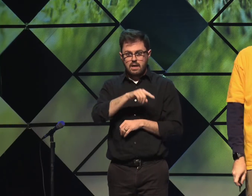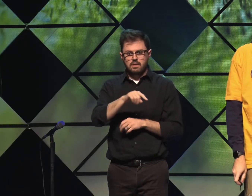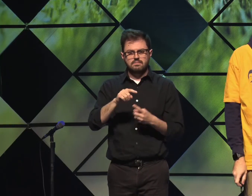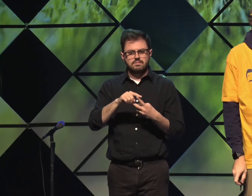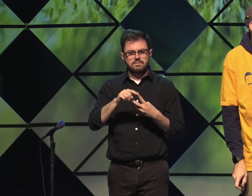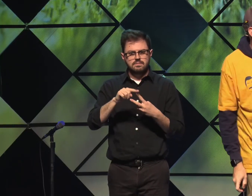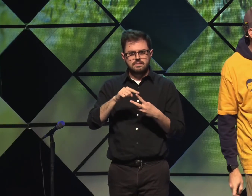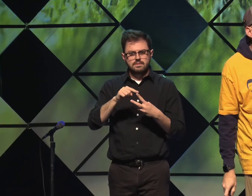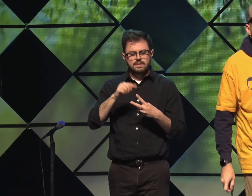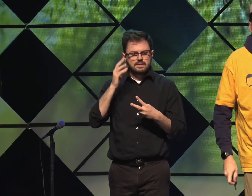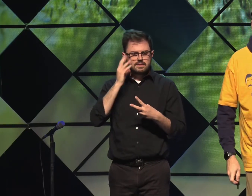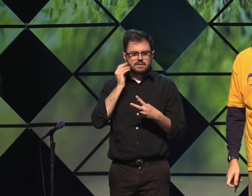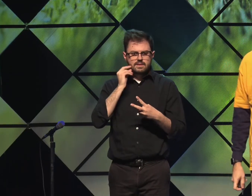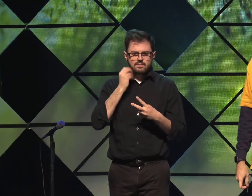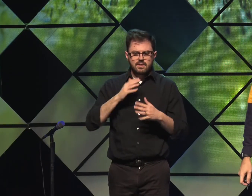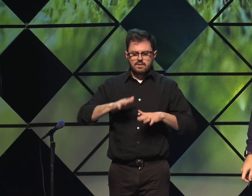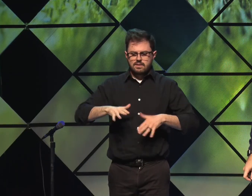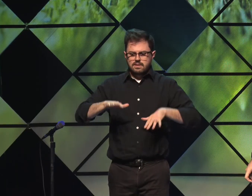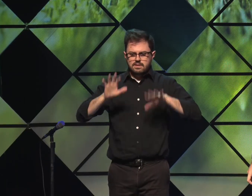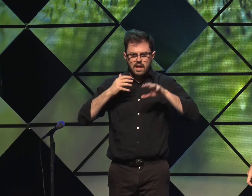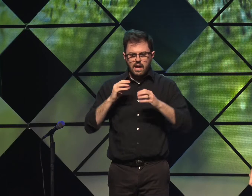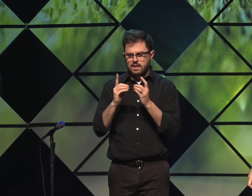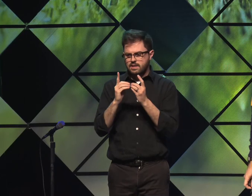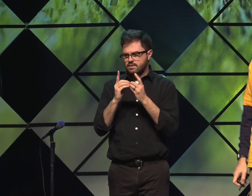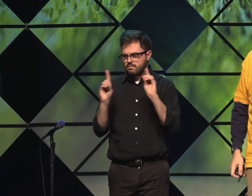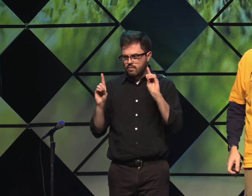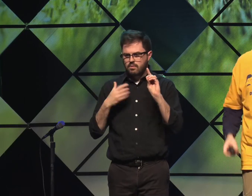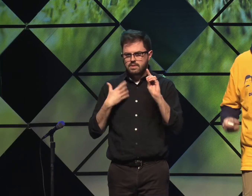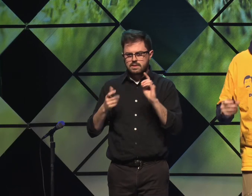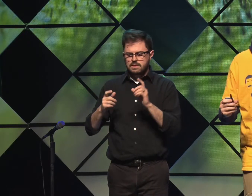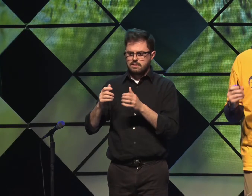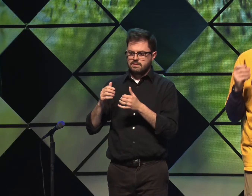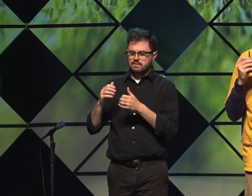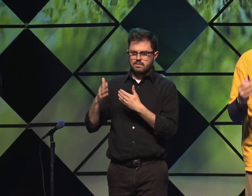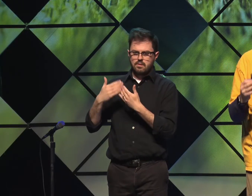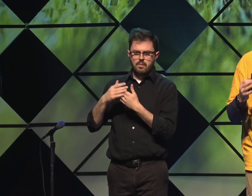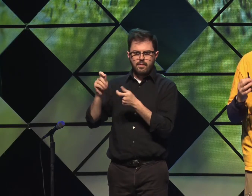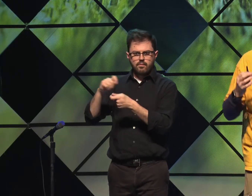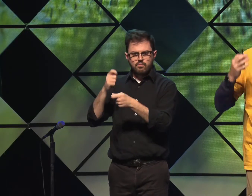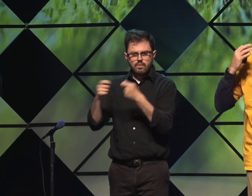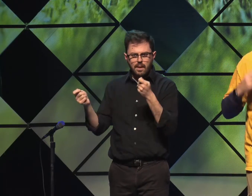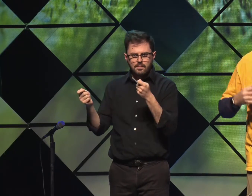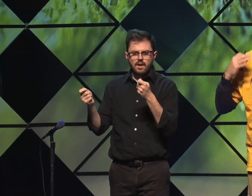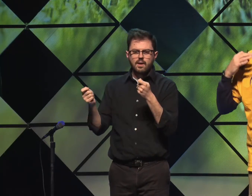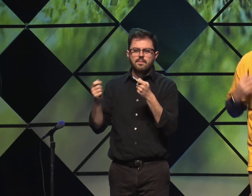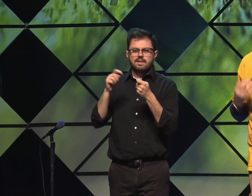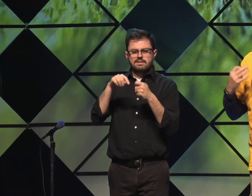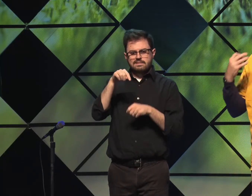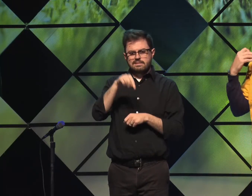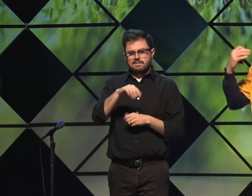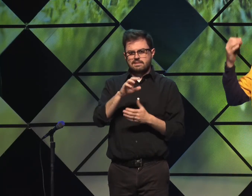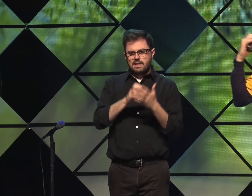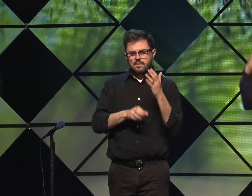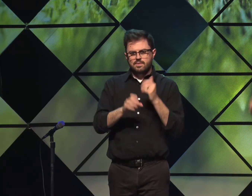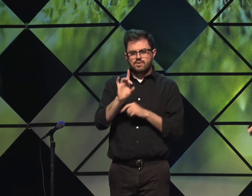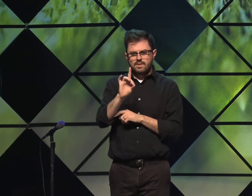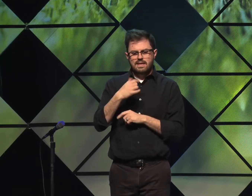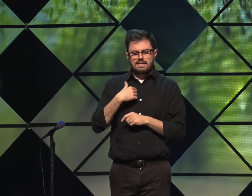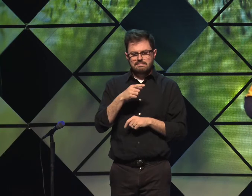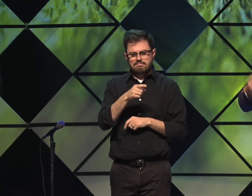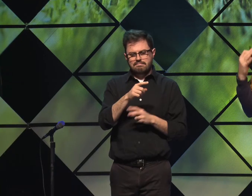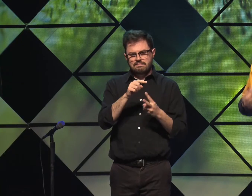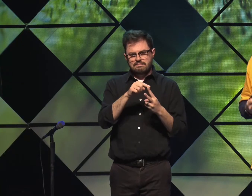He's dealing with a divorce that's just getting finalized. And in episode 8, Ted's trying to figure out how he feels about